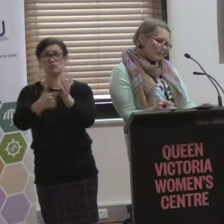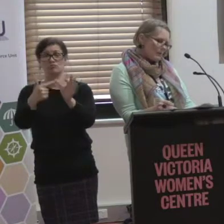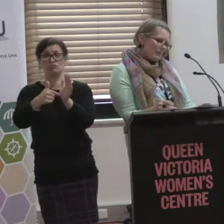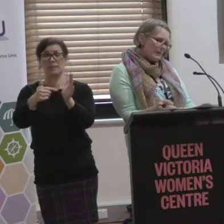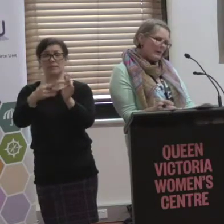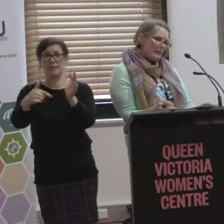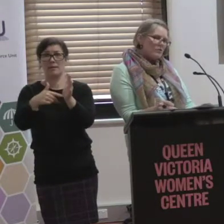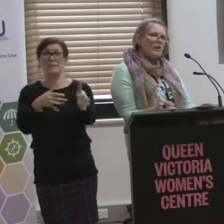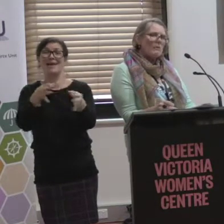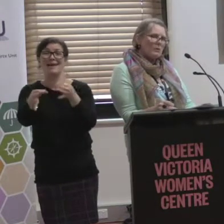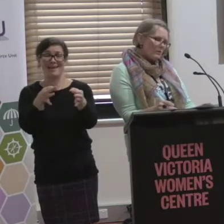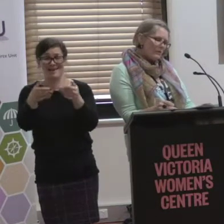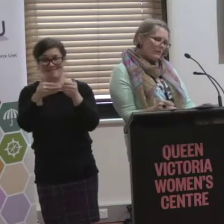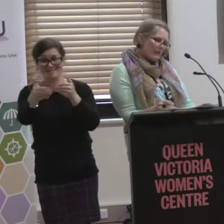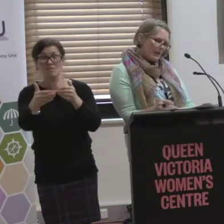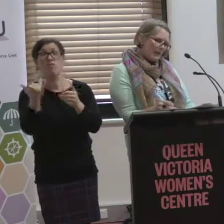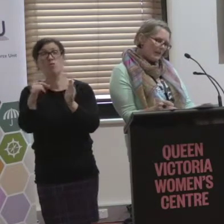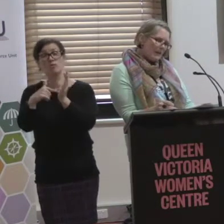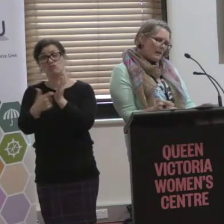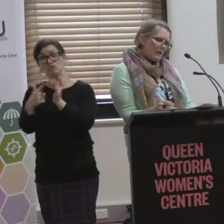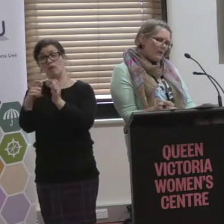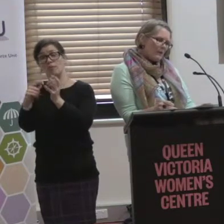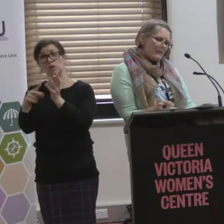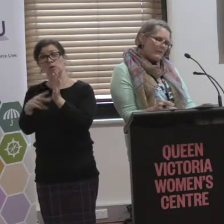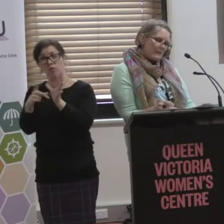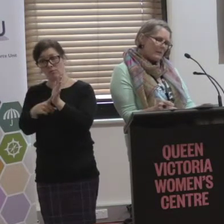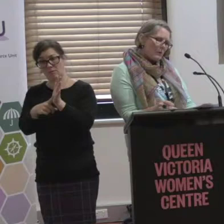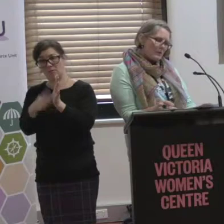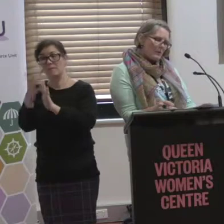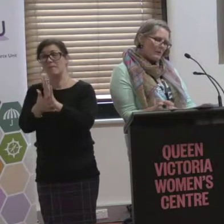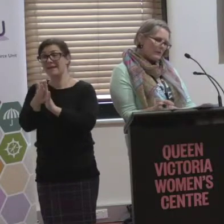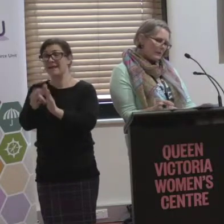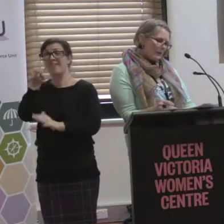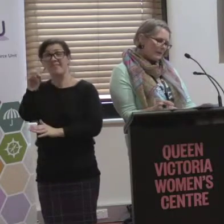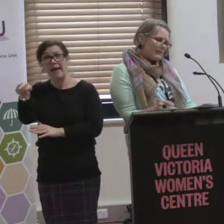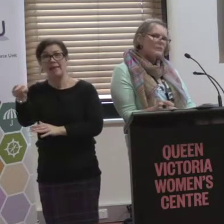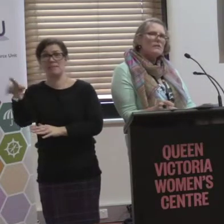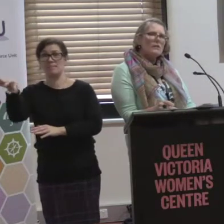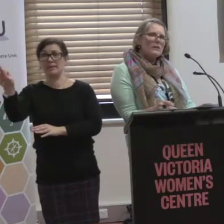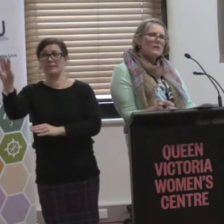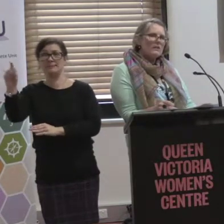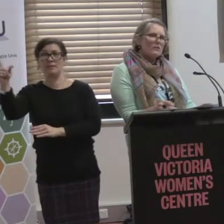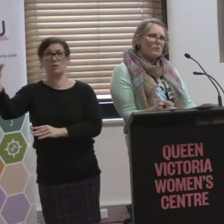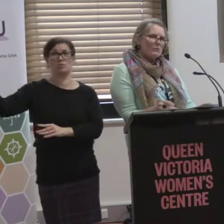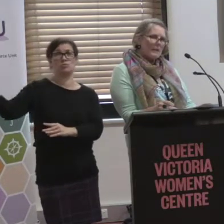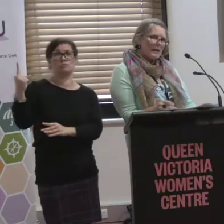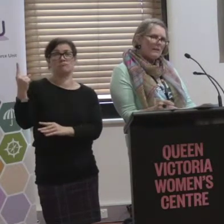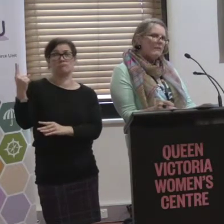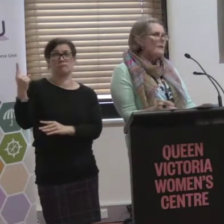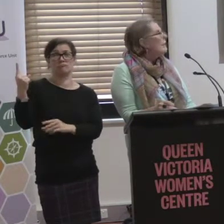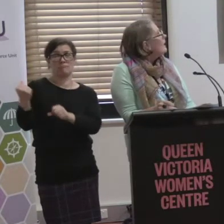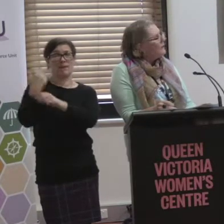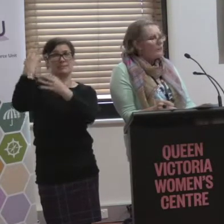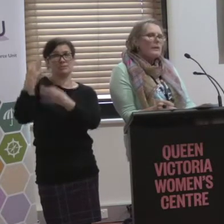formal arrangement is where a tribunal, such as VCAT, appoints a person to make decisions on an individual's